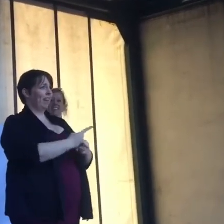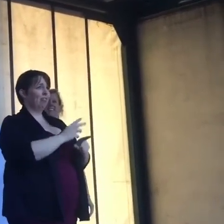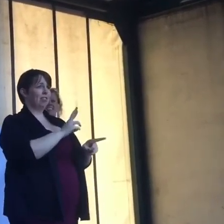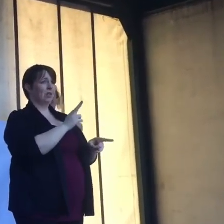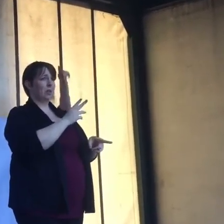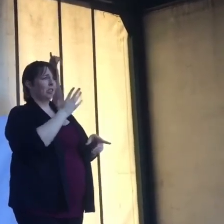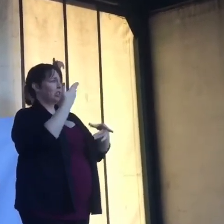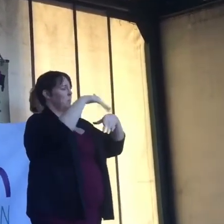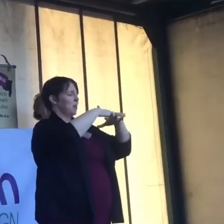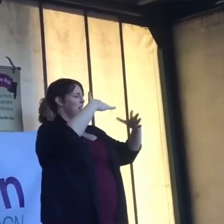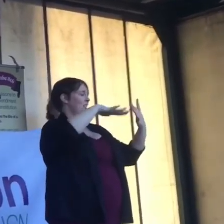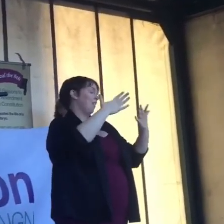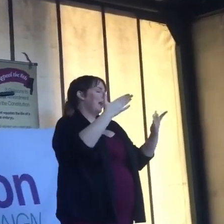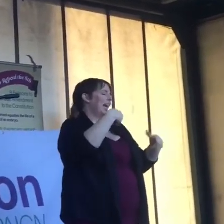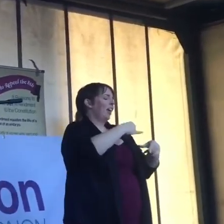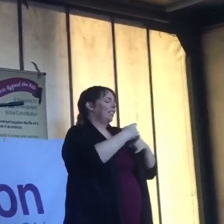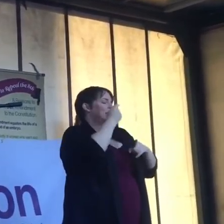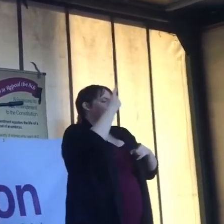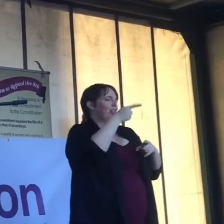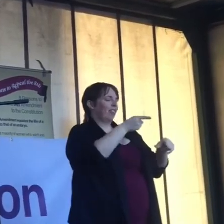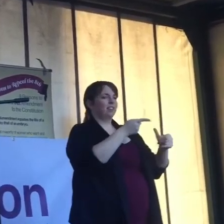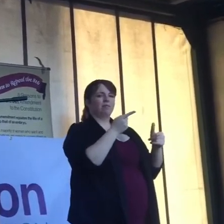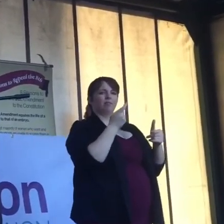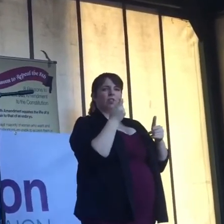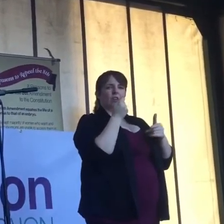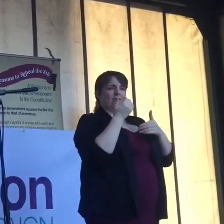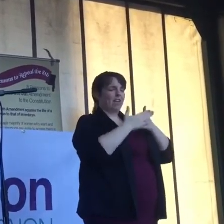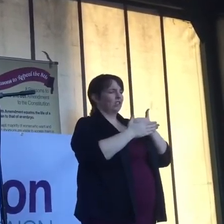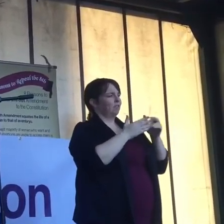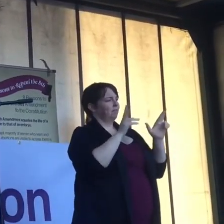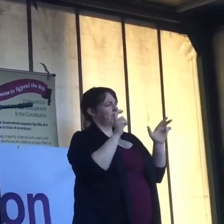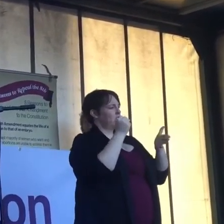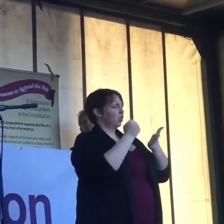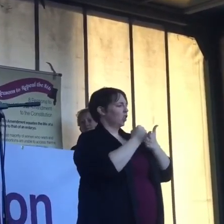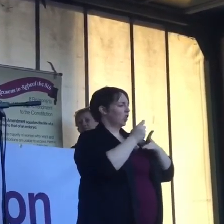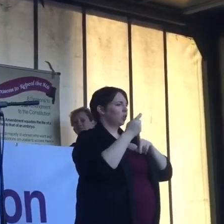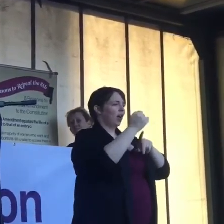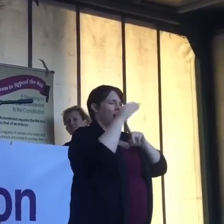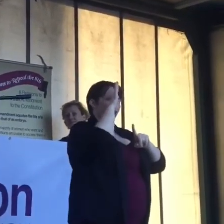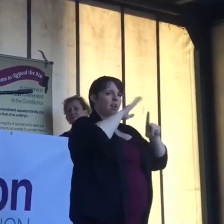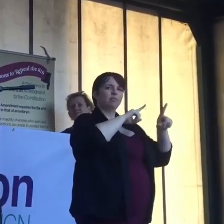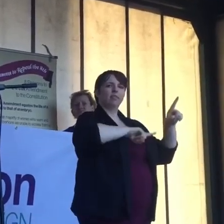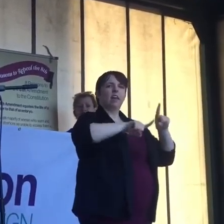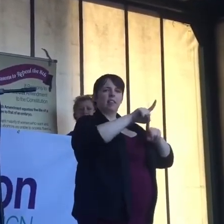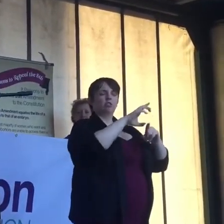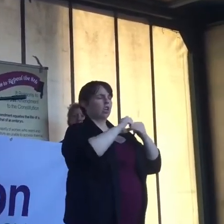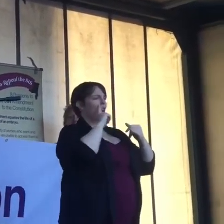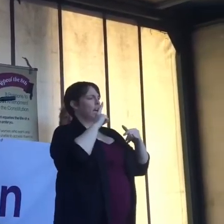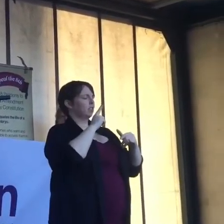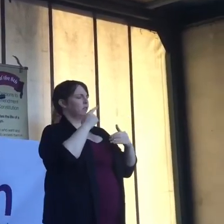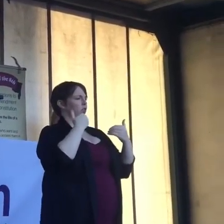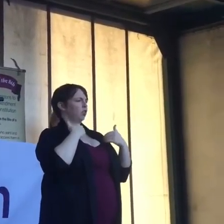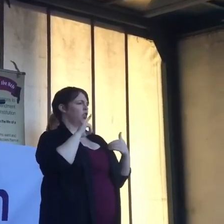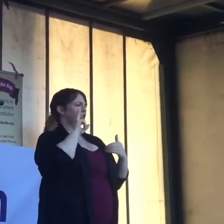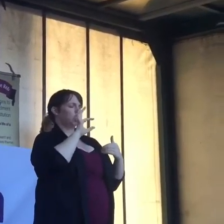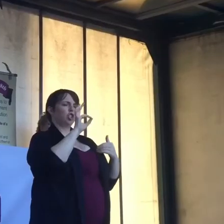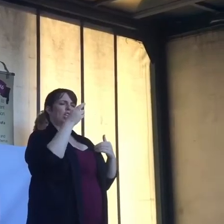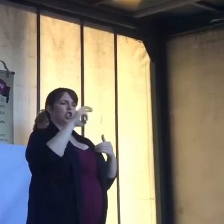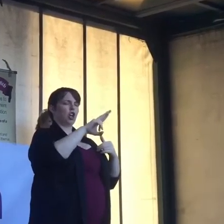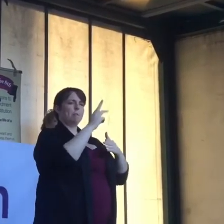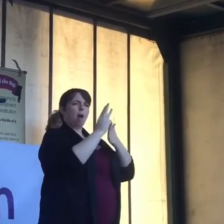They're here, they're with us in spirit. They're finishing a study tour in Ireland, and that was to examine the gendered aspects of austerity in